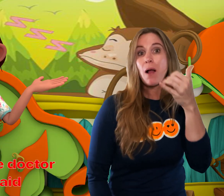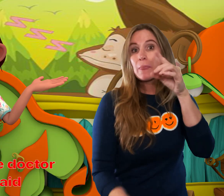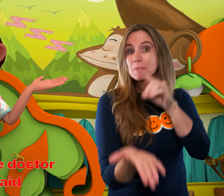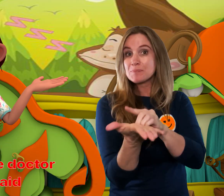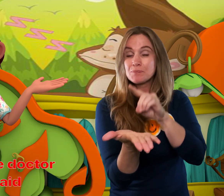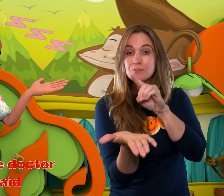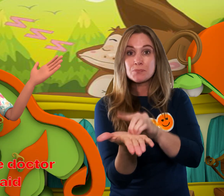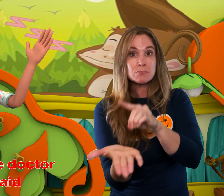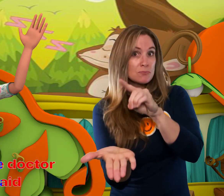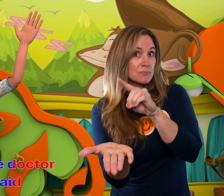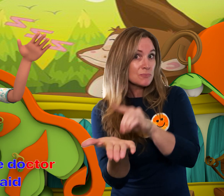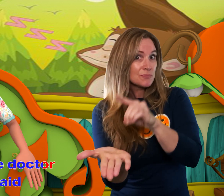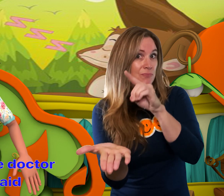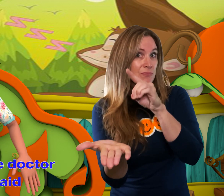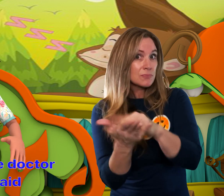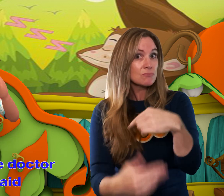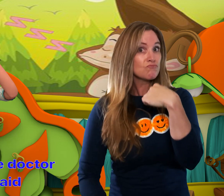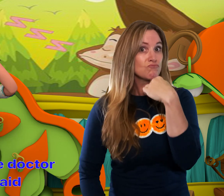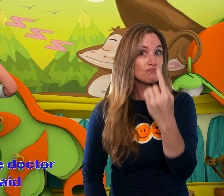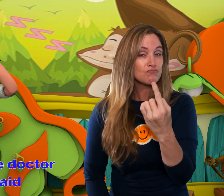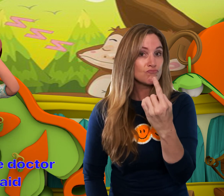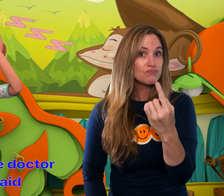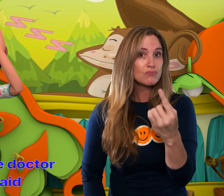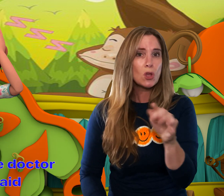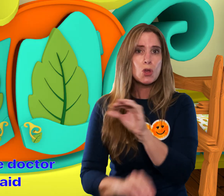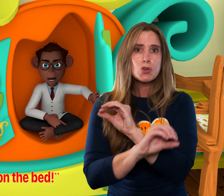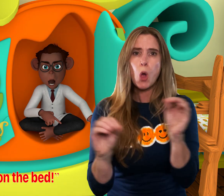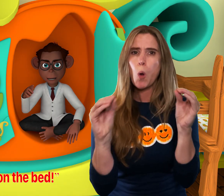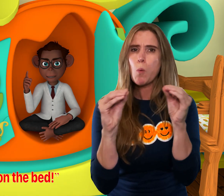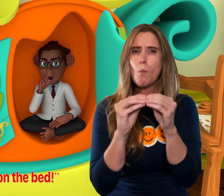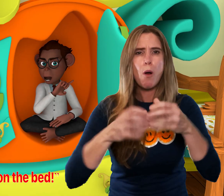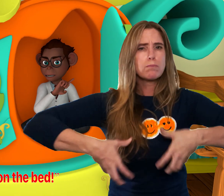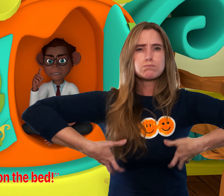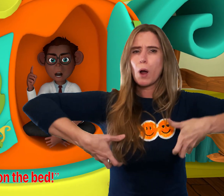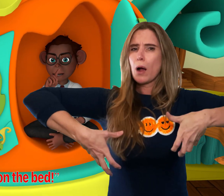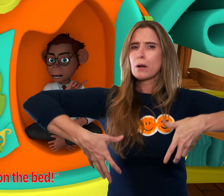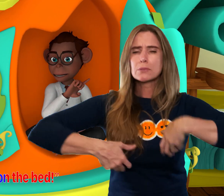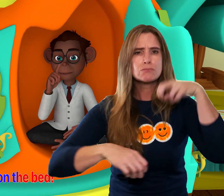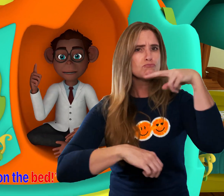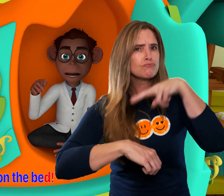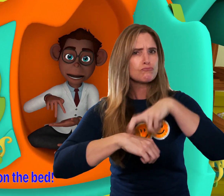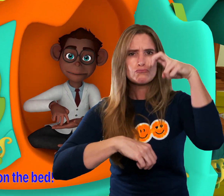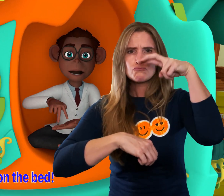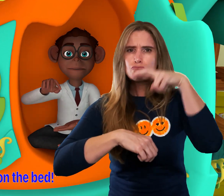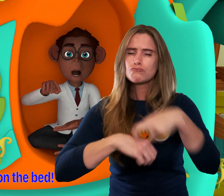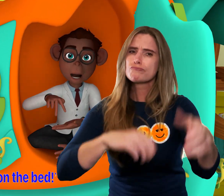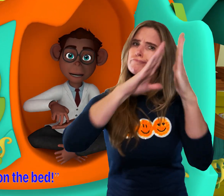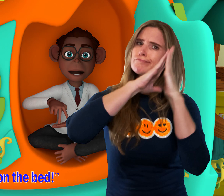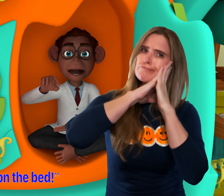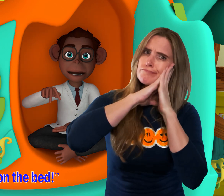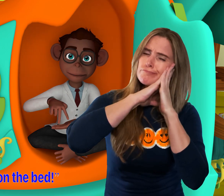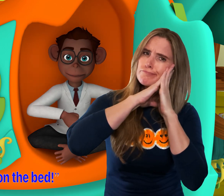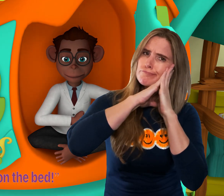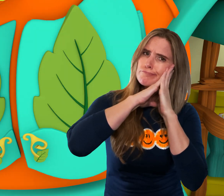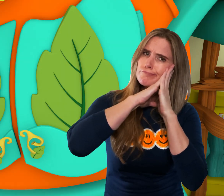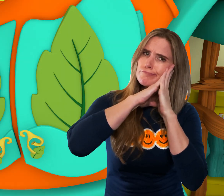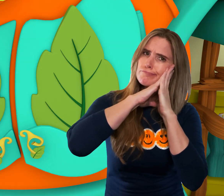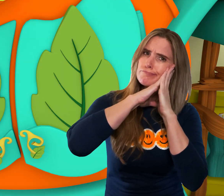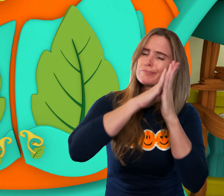Mama called the doctor and the doctor said, "No more monkeys jumping on the